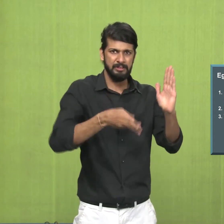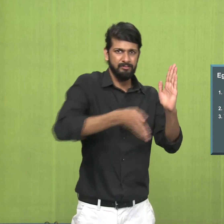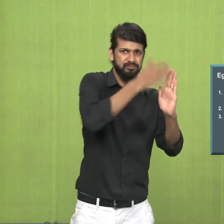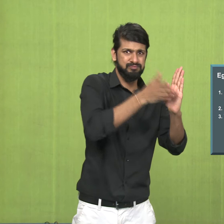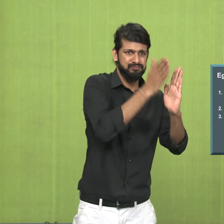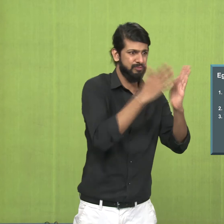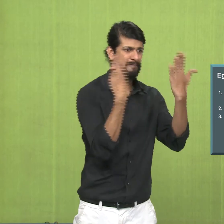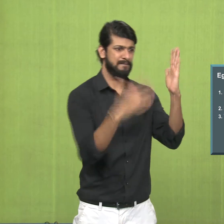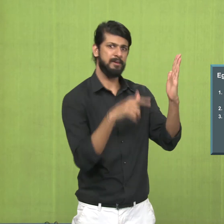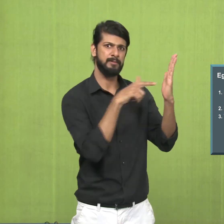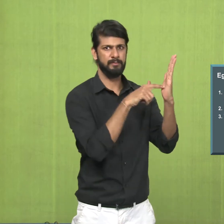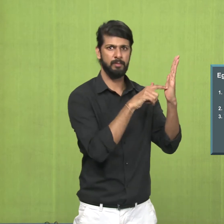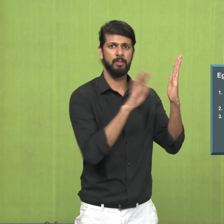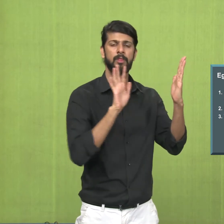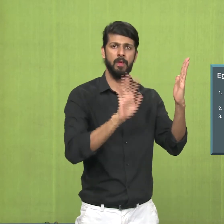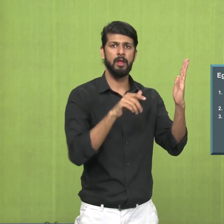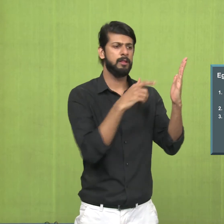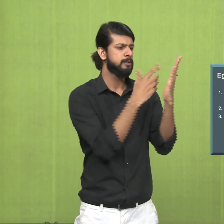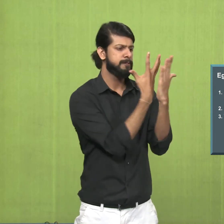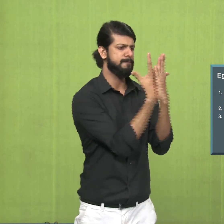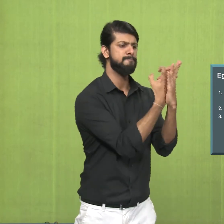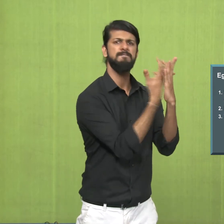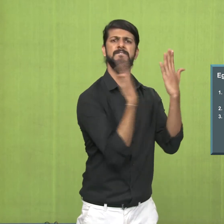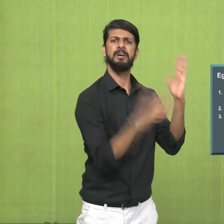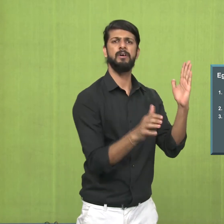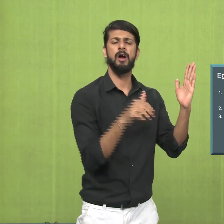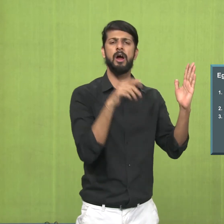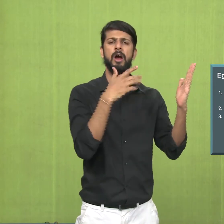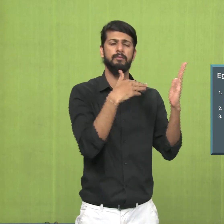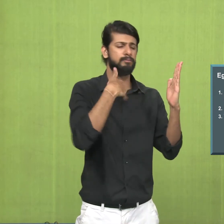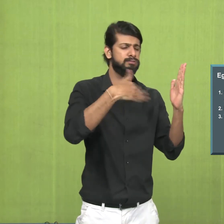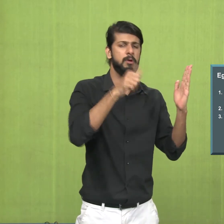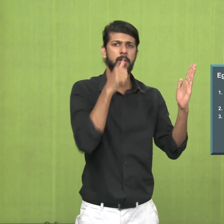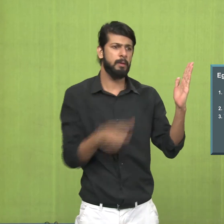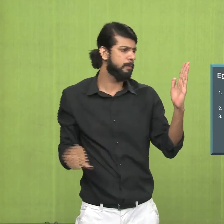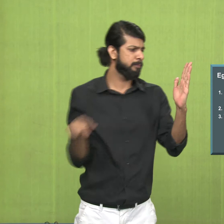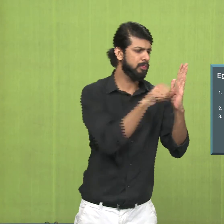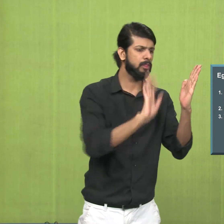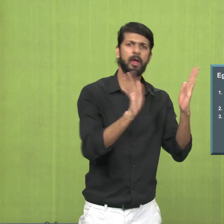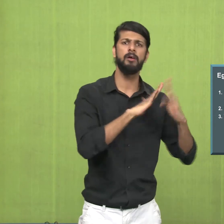The egg tempera is water resistant,